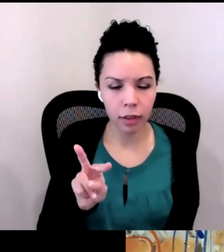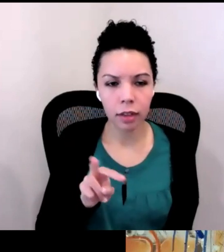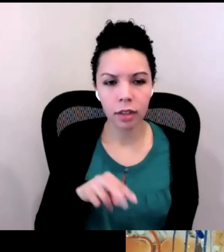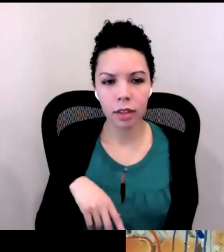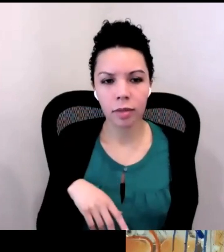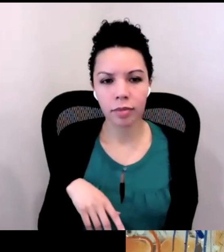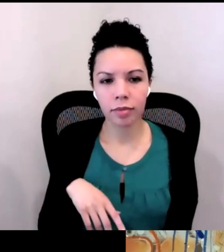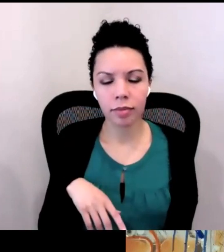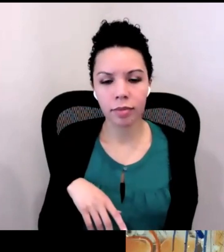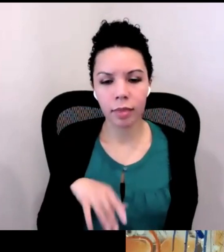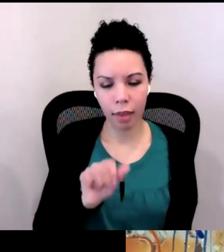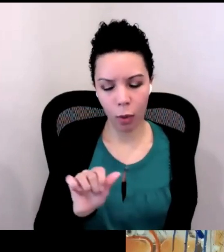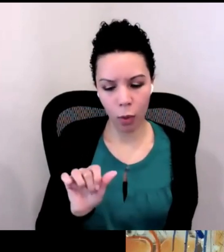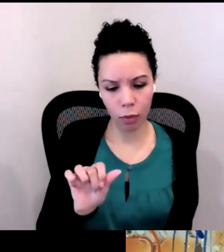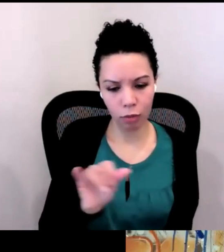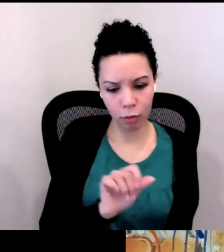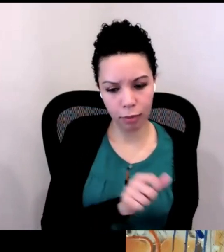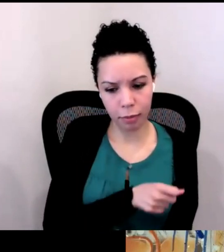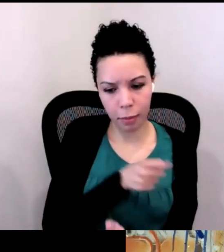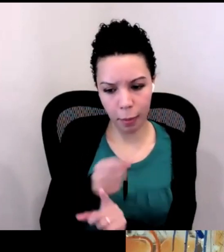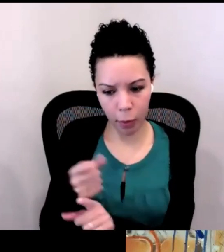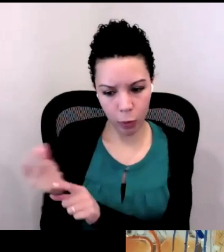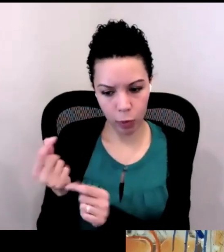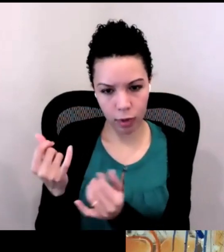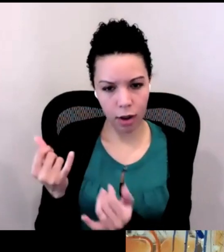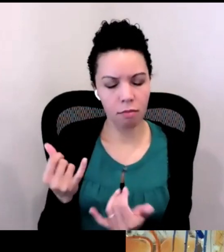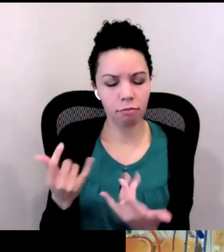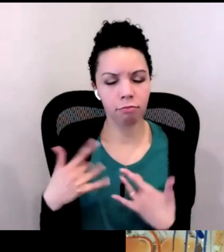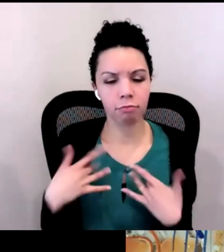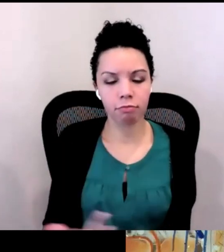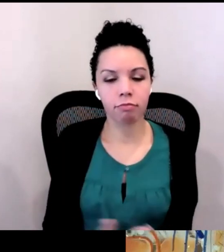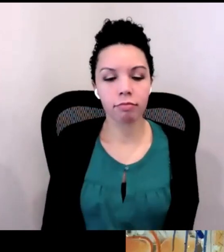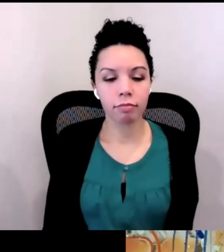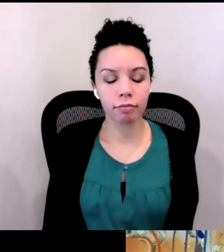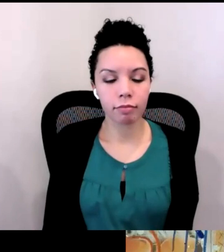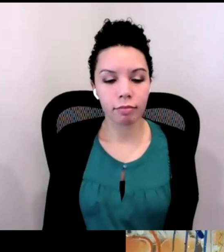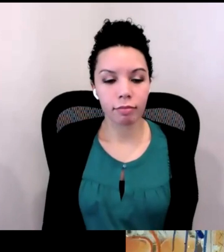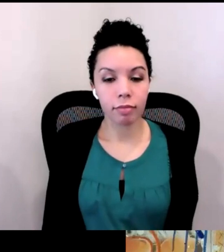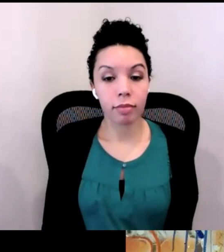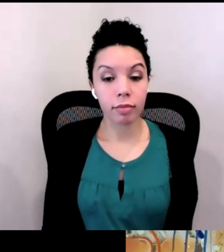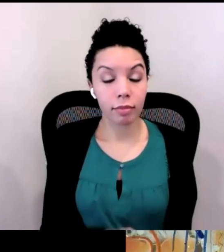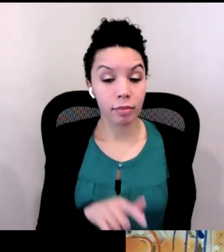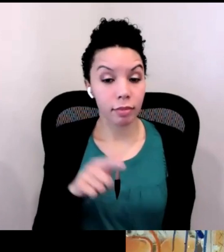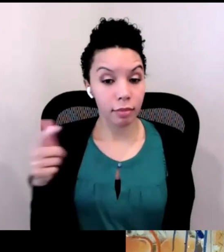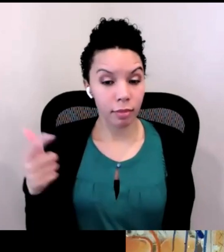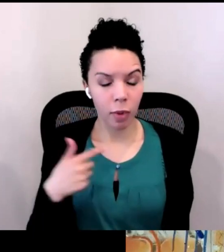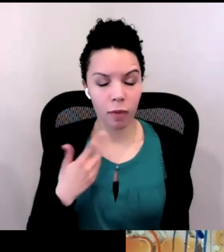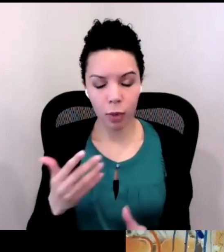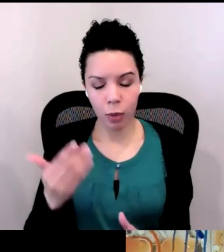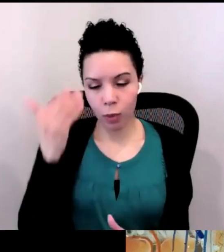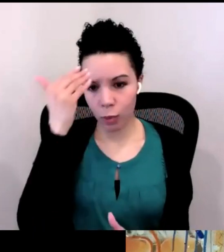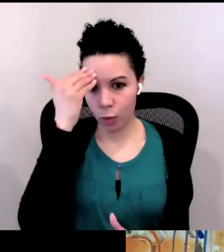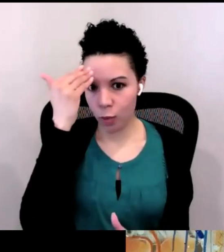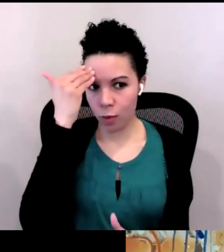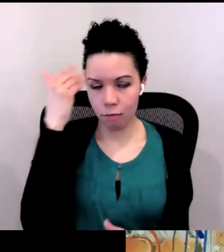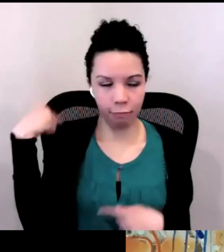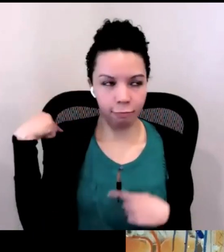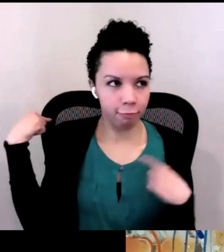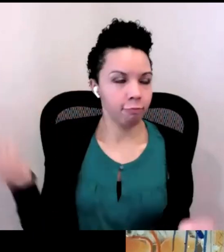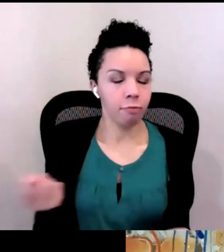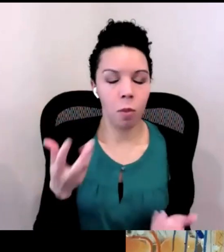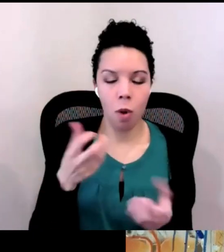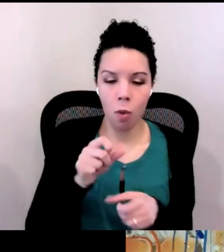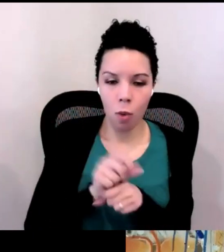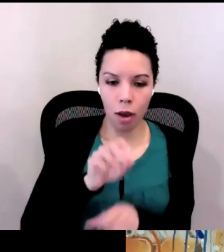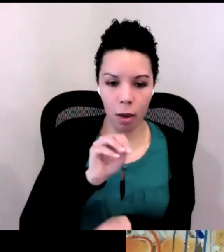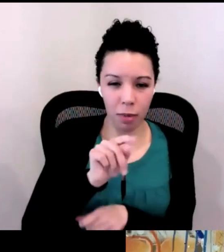that also impact what you're doing now? So I always knew that I wanted to work at MTV, and I applied to